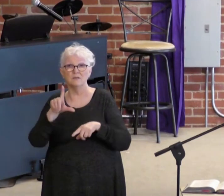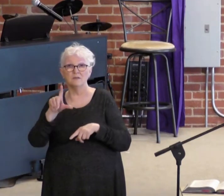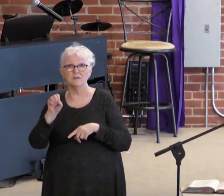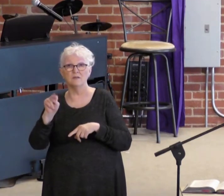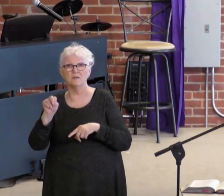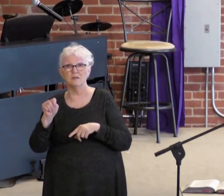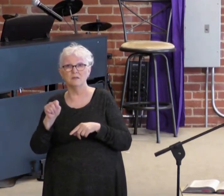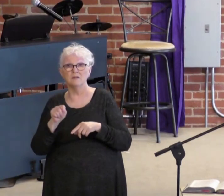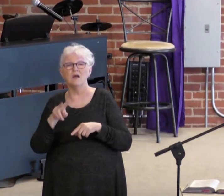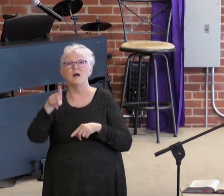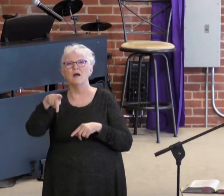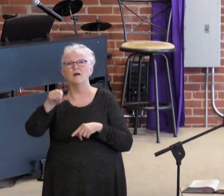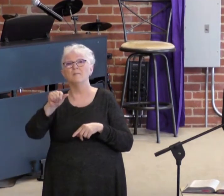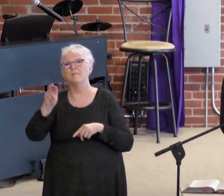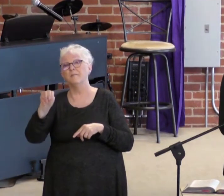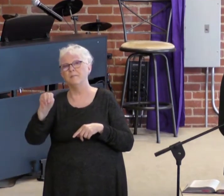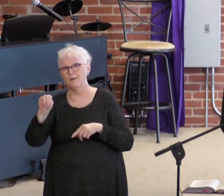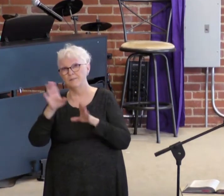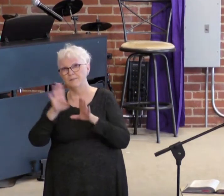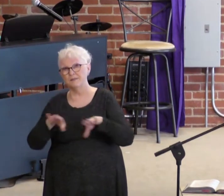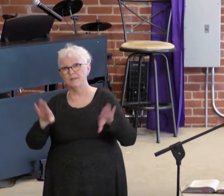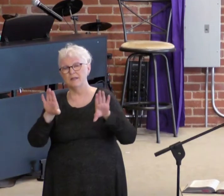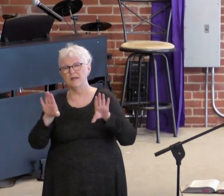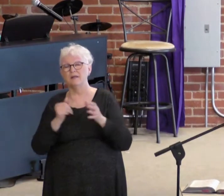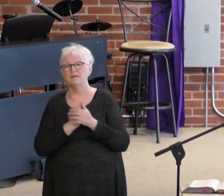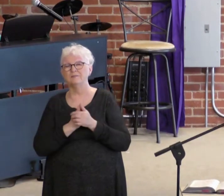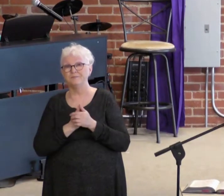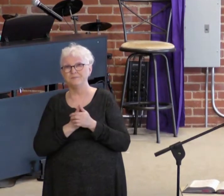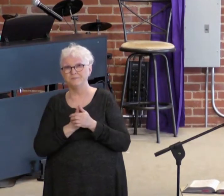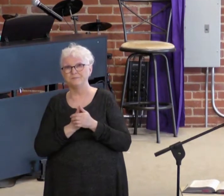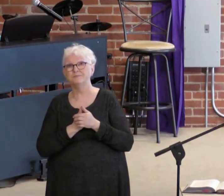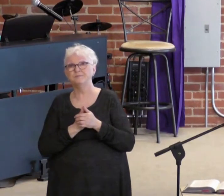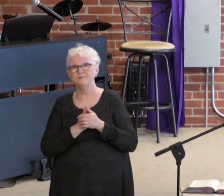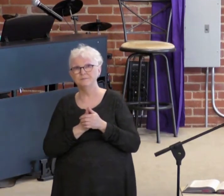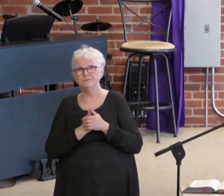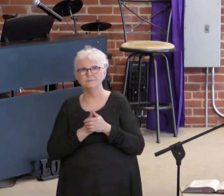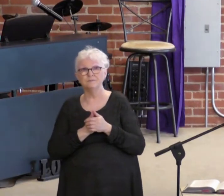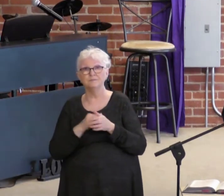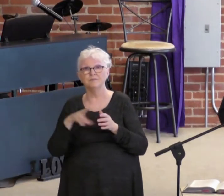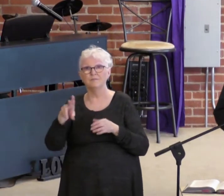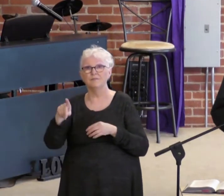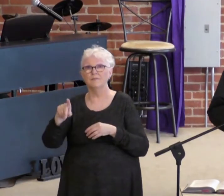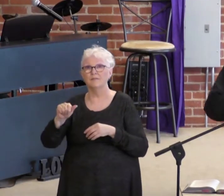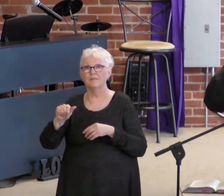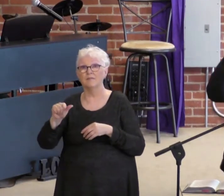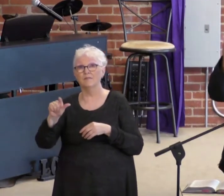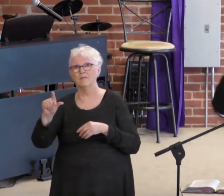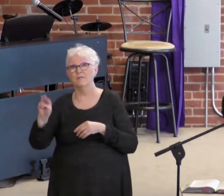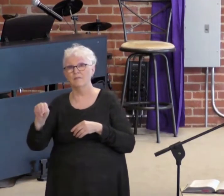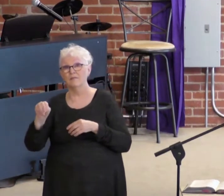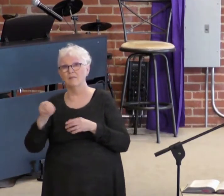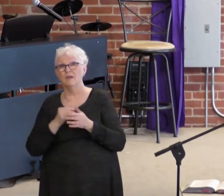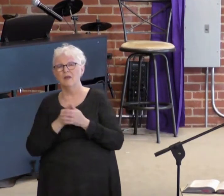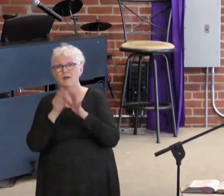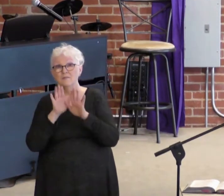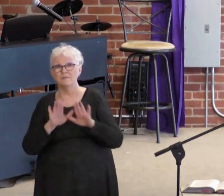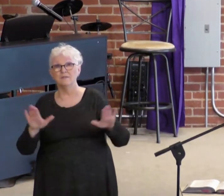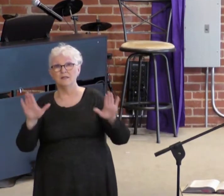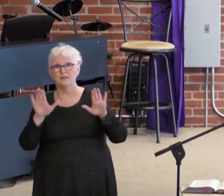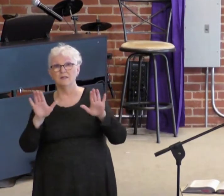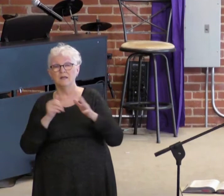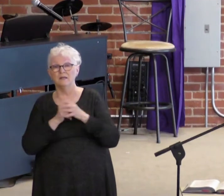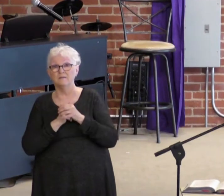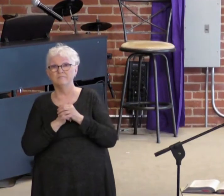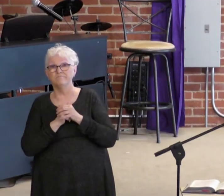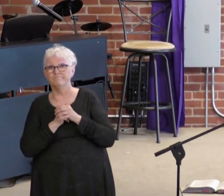was it Palm Sunday? Yeah, which is 2 weeks from today, or tomorrow. Actually, 2 weeks from tomorrow. You that are viewing this, it's 2 weeks from